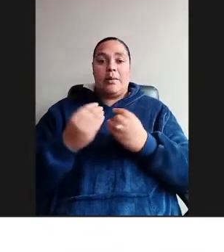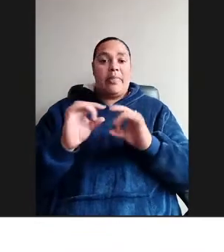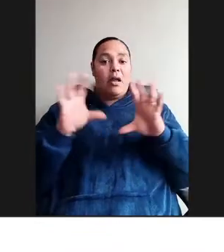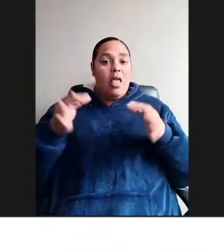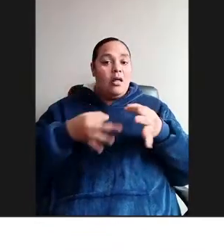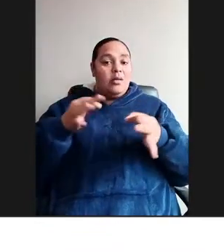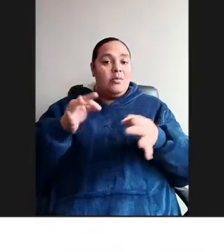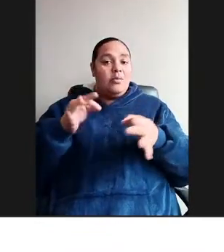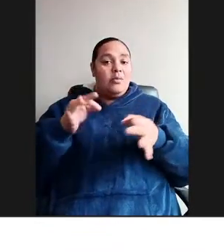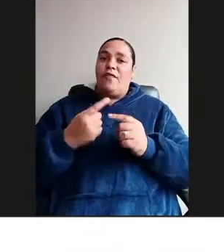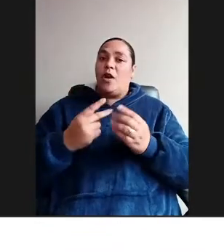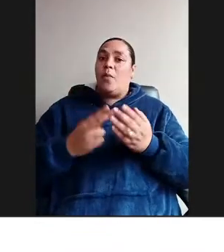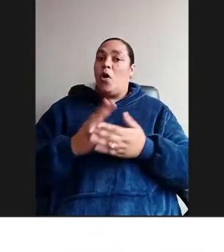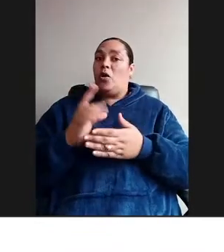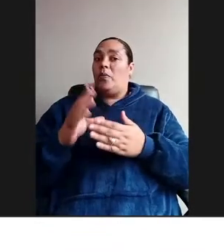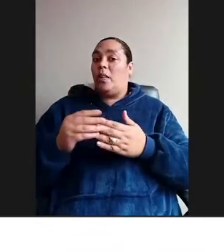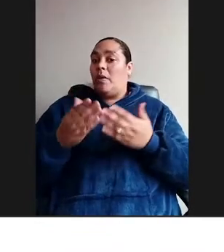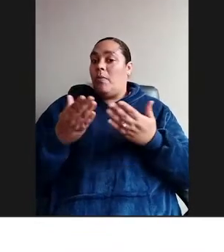the Honourable Syed.